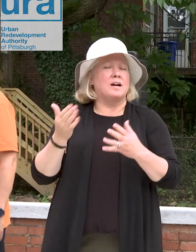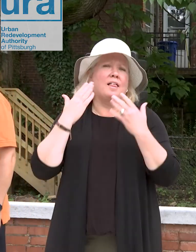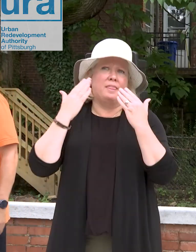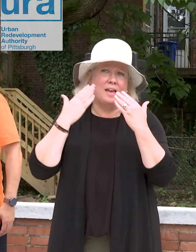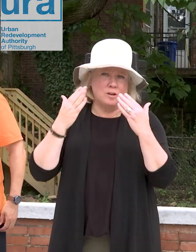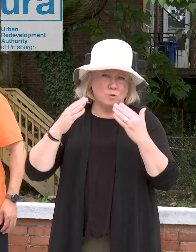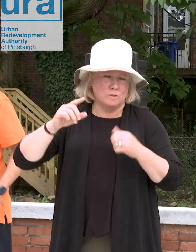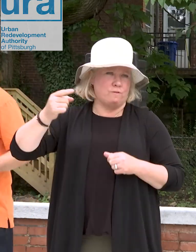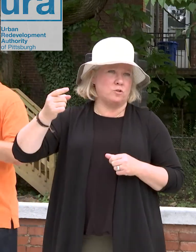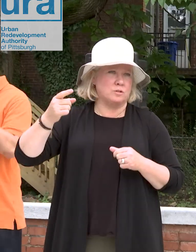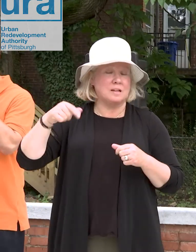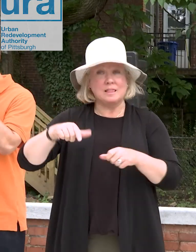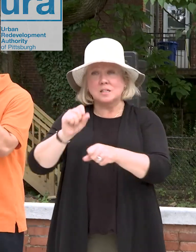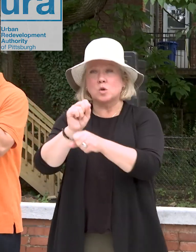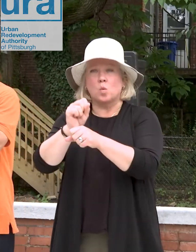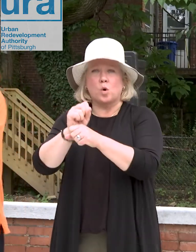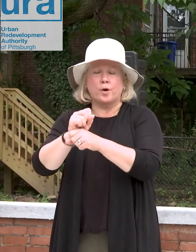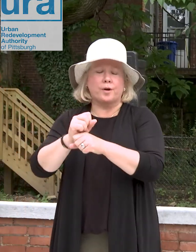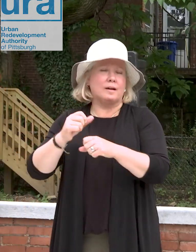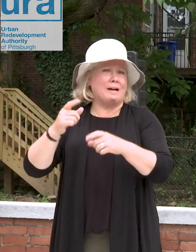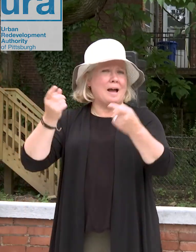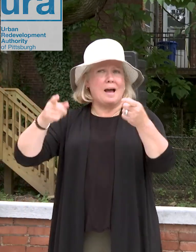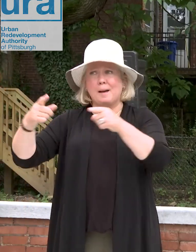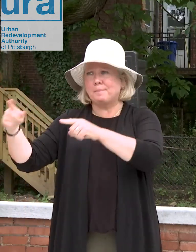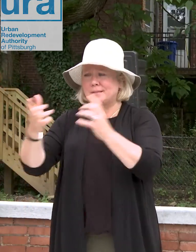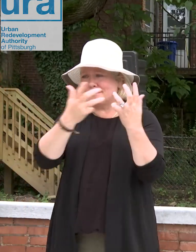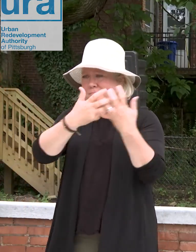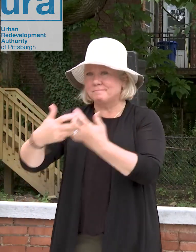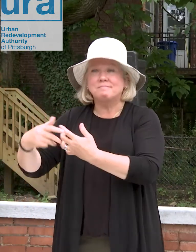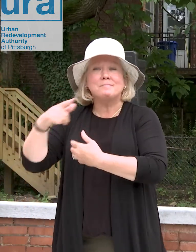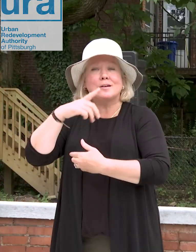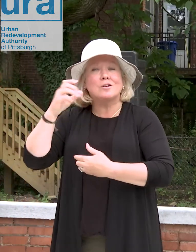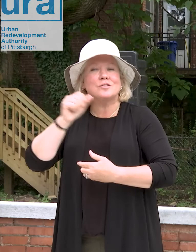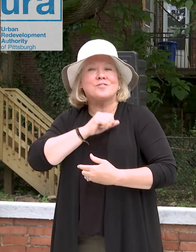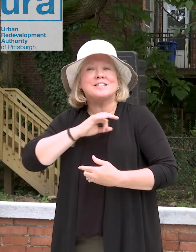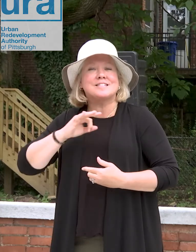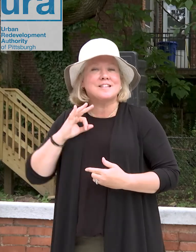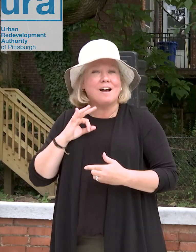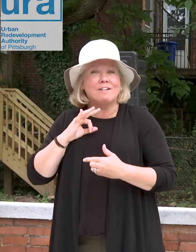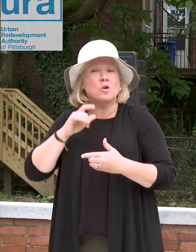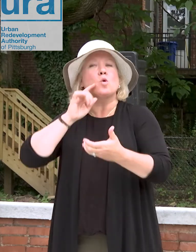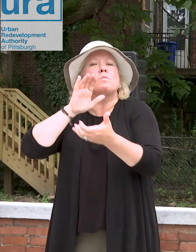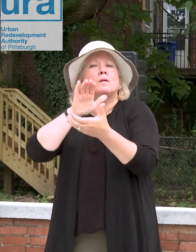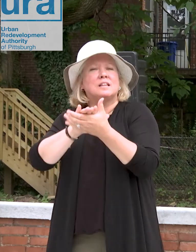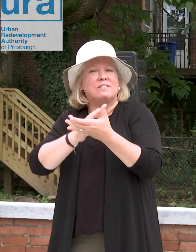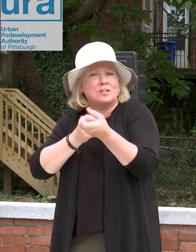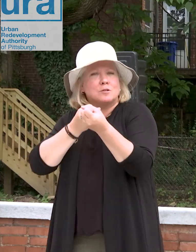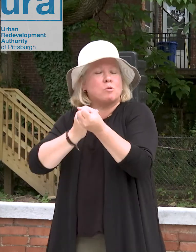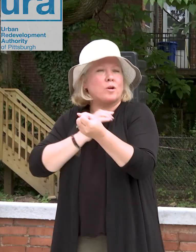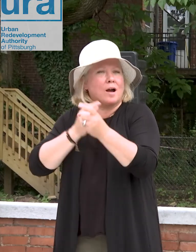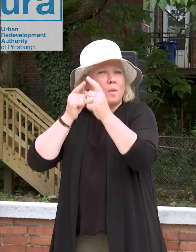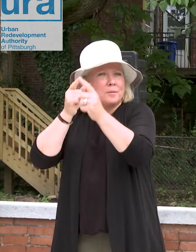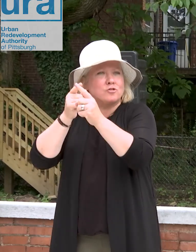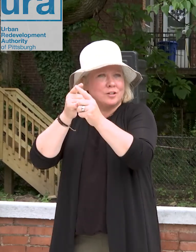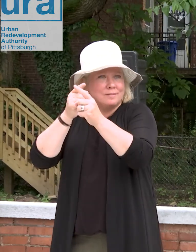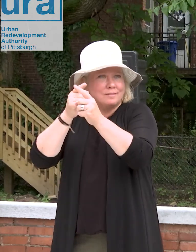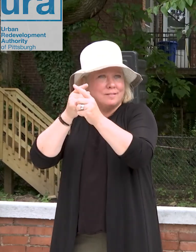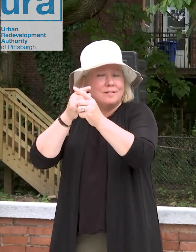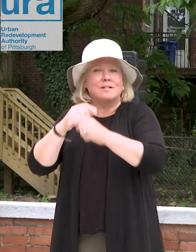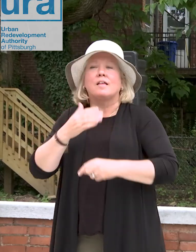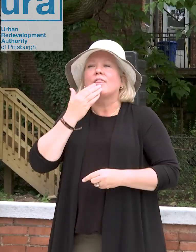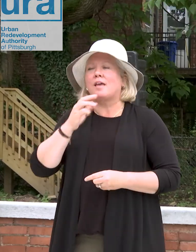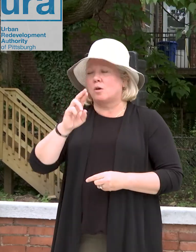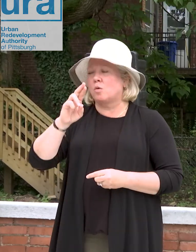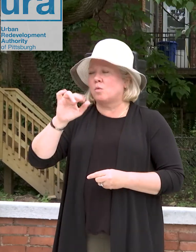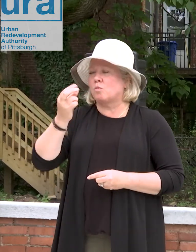made possible without staff who believe in the mission and who work tirelessly to deliver what you're about to see. So I want to thank Rich